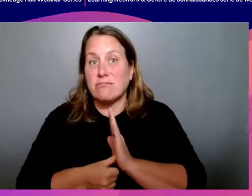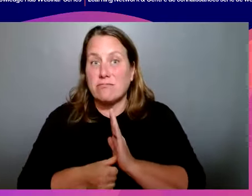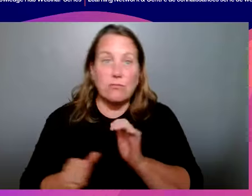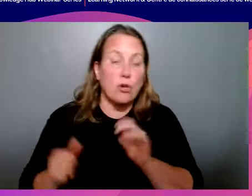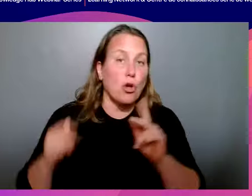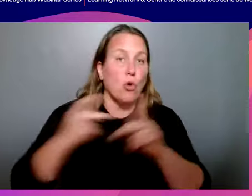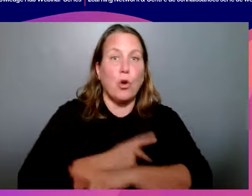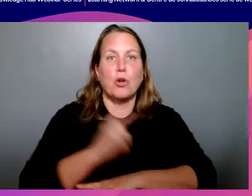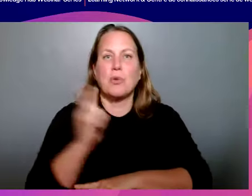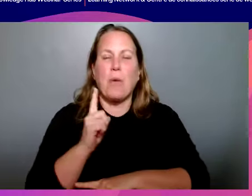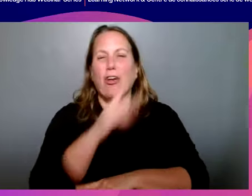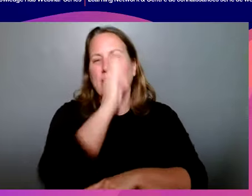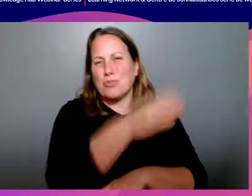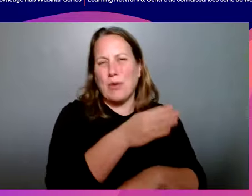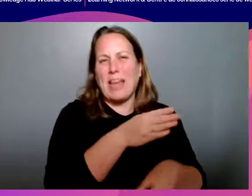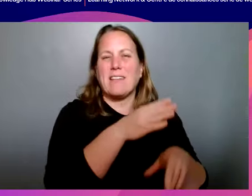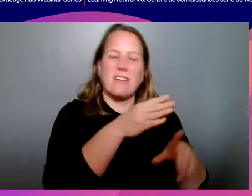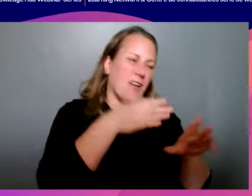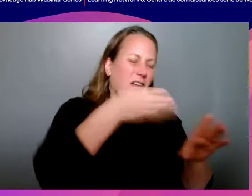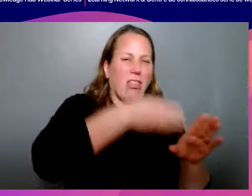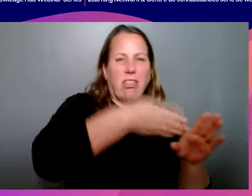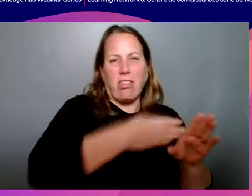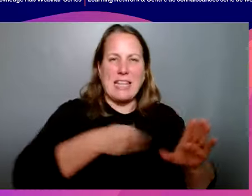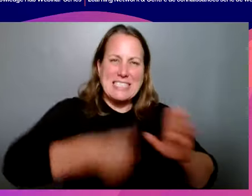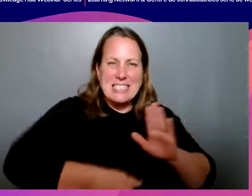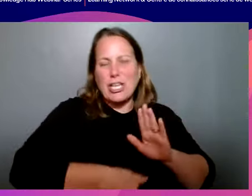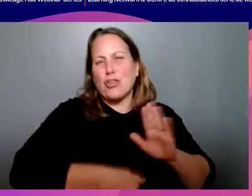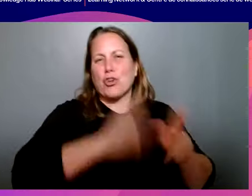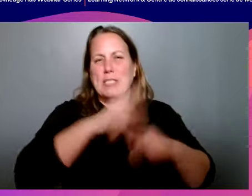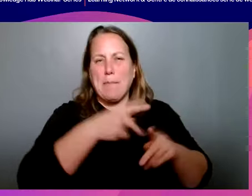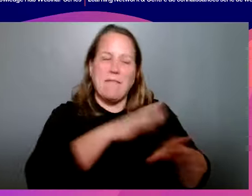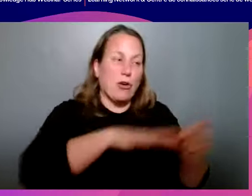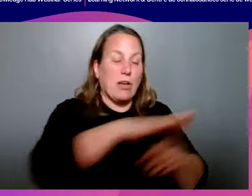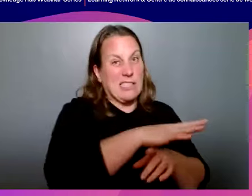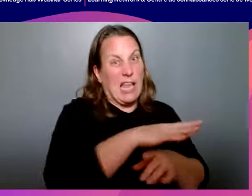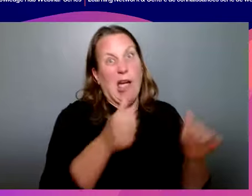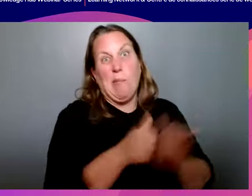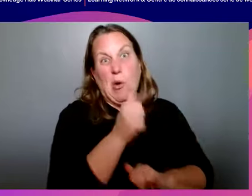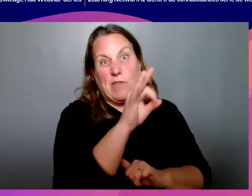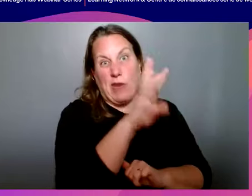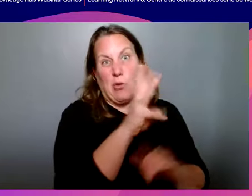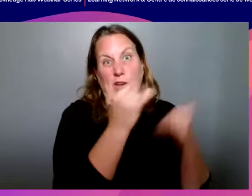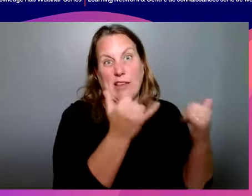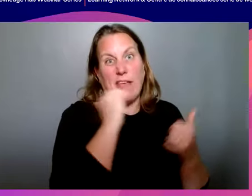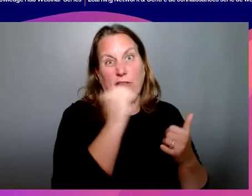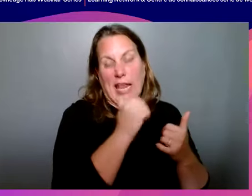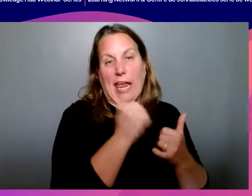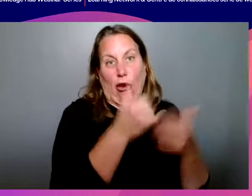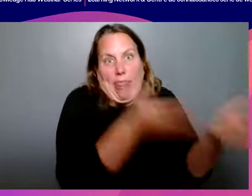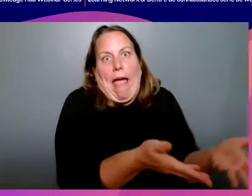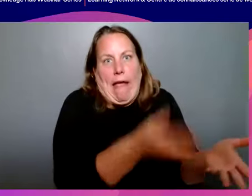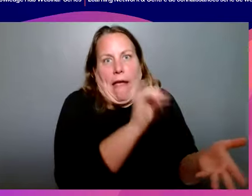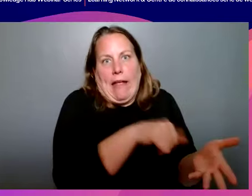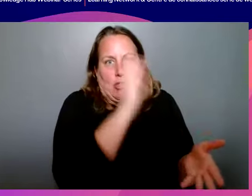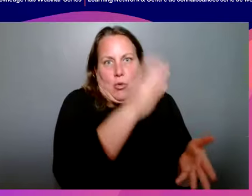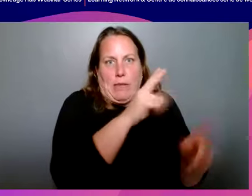and cisnormative frameworks, which are most spaces, to be honest. A single interaction isn't just about